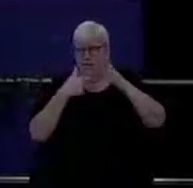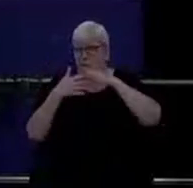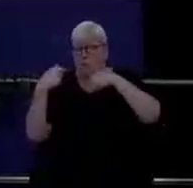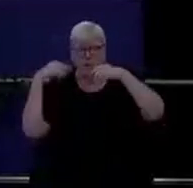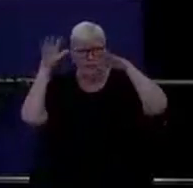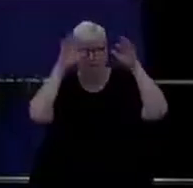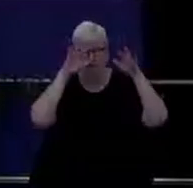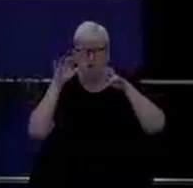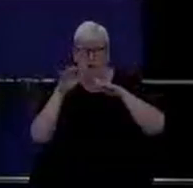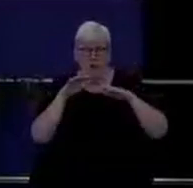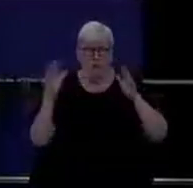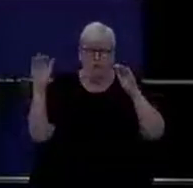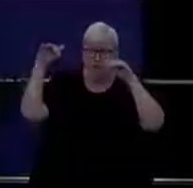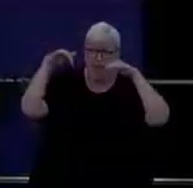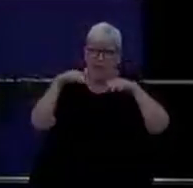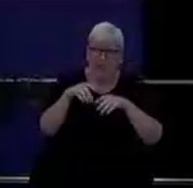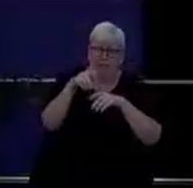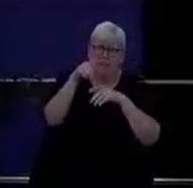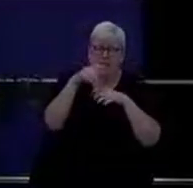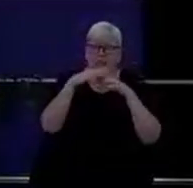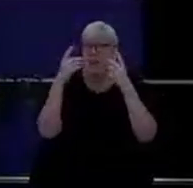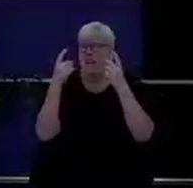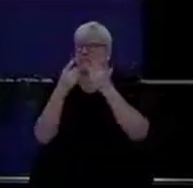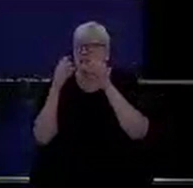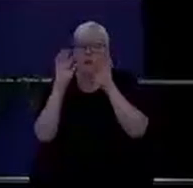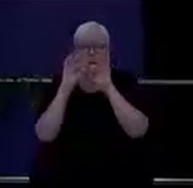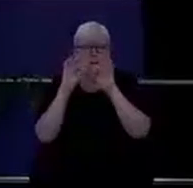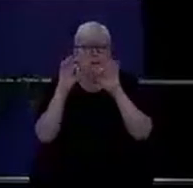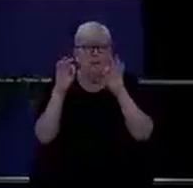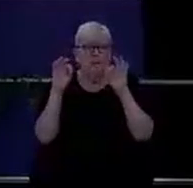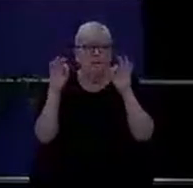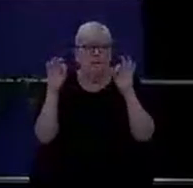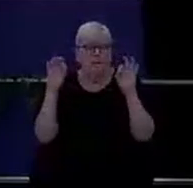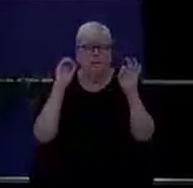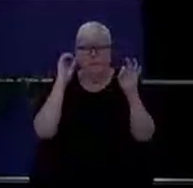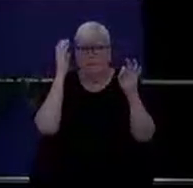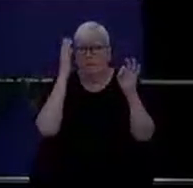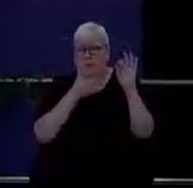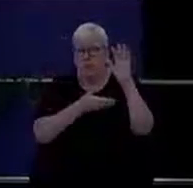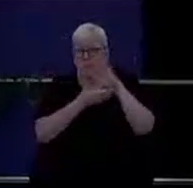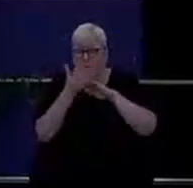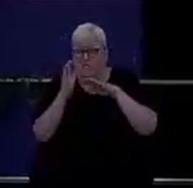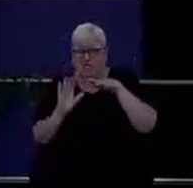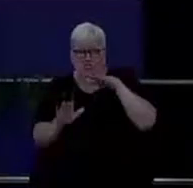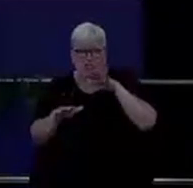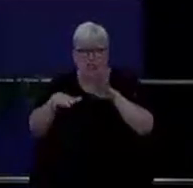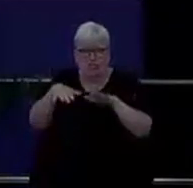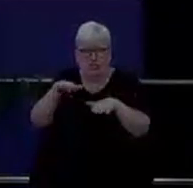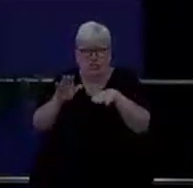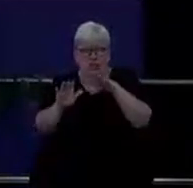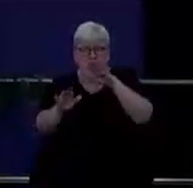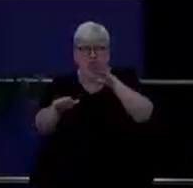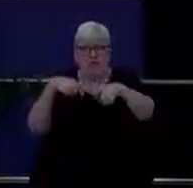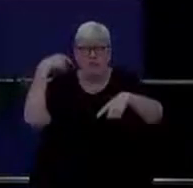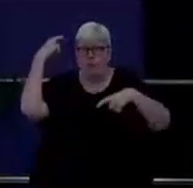snow, into the valley. Everything is hushed. The soles of my boots creak their tread into the blankness, and